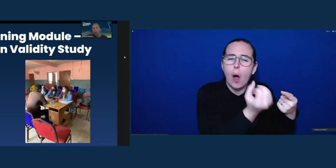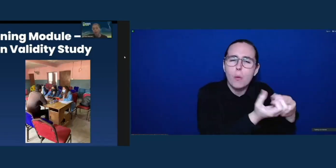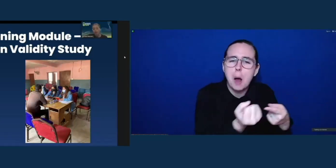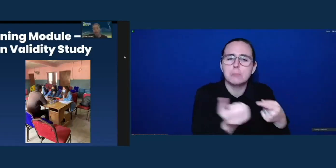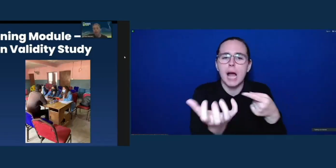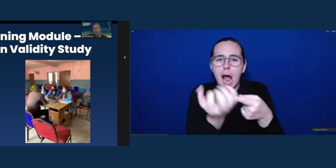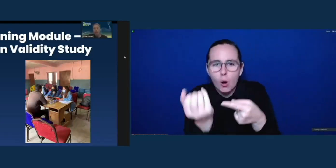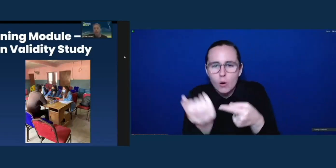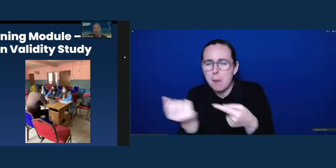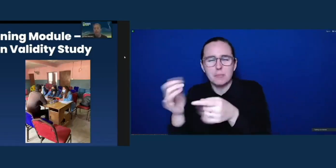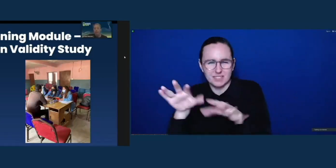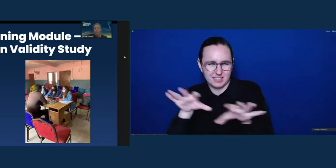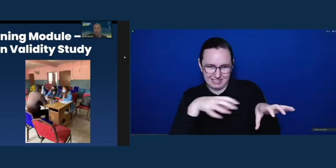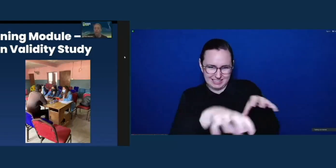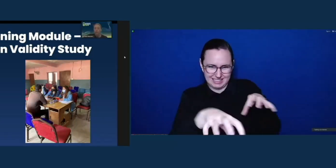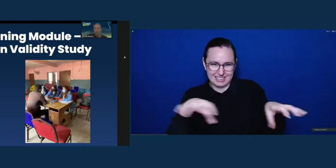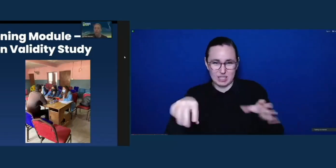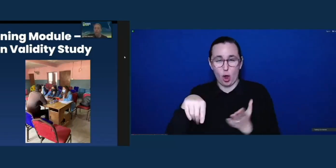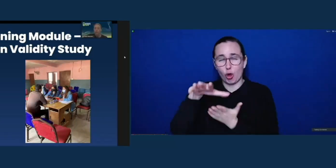September, and